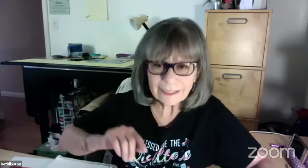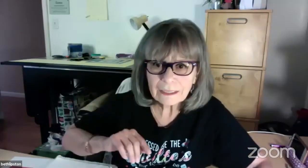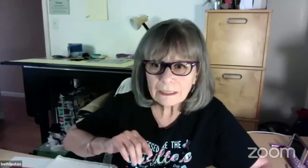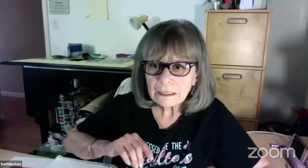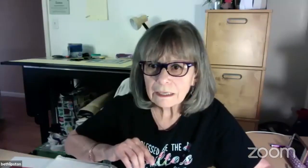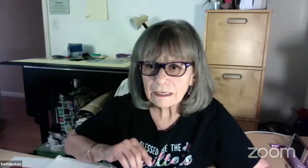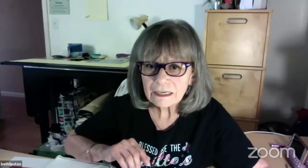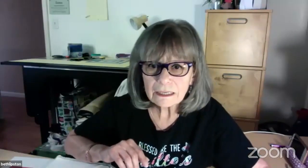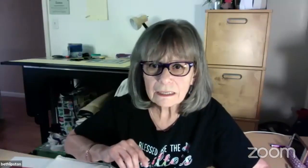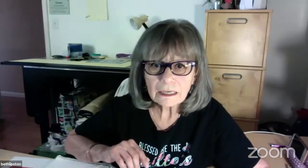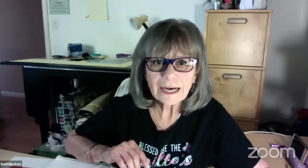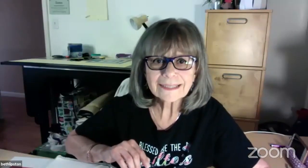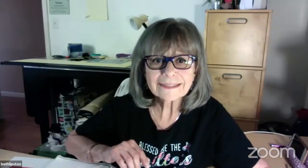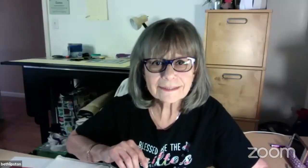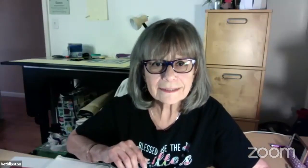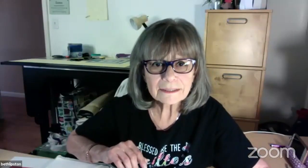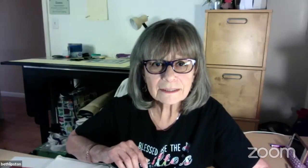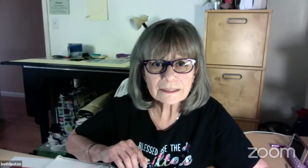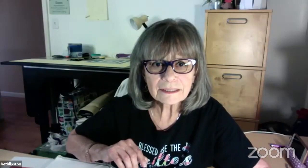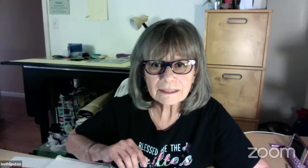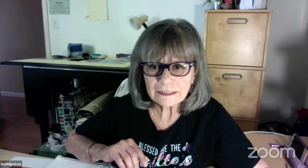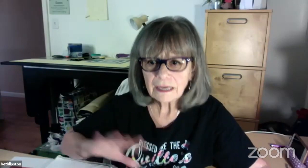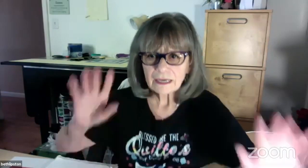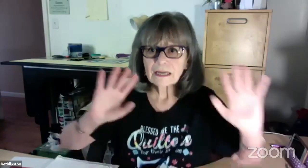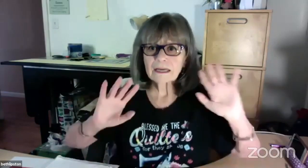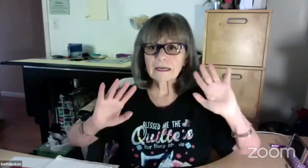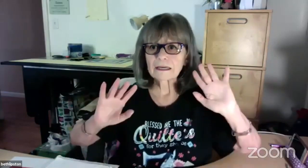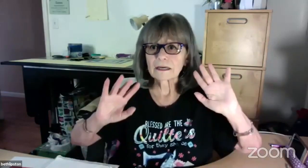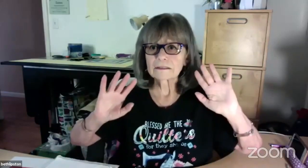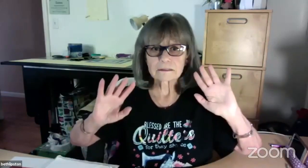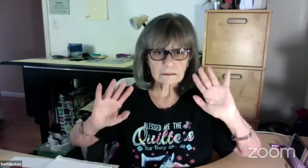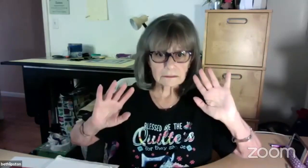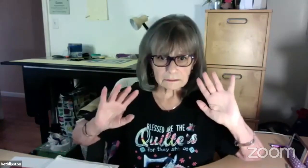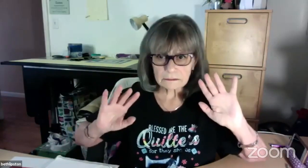Hold on just a minute. I need to get this figured out. Okay.